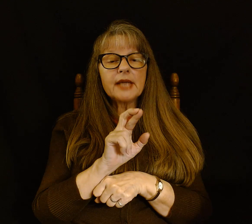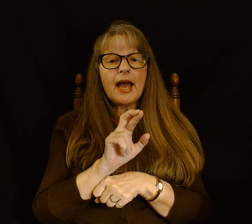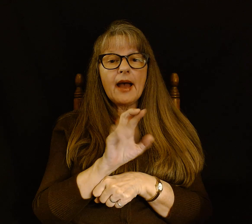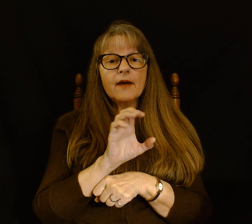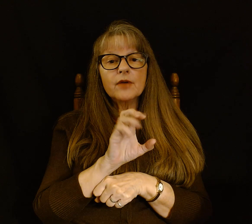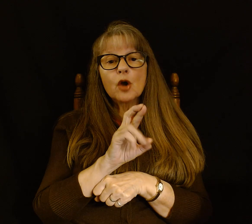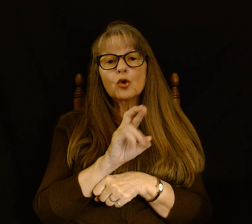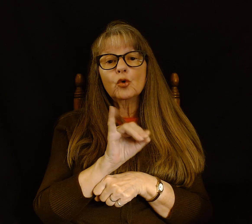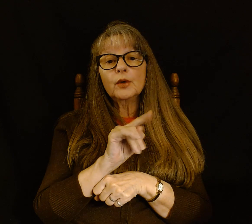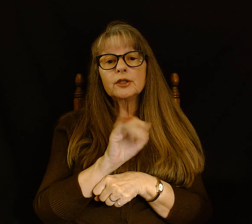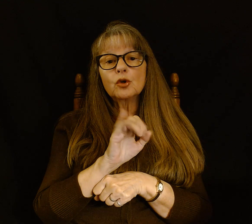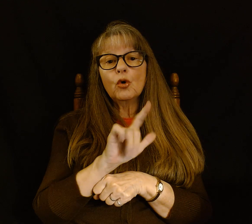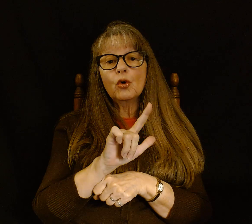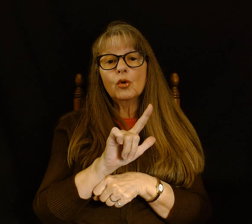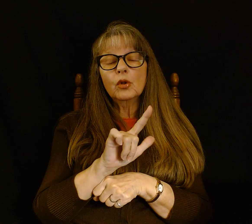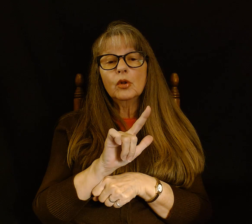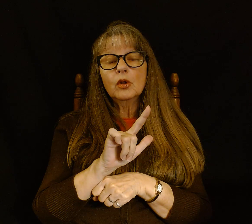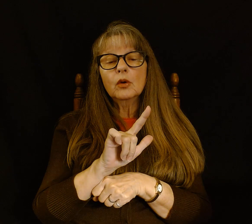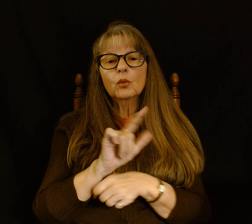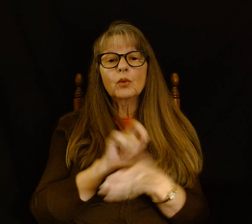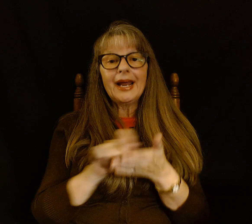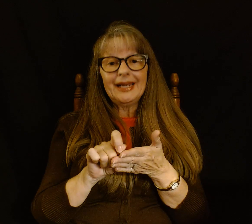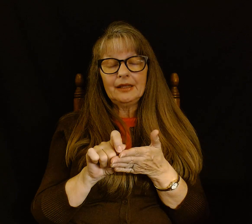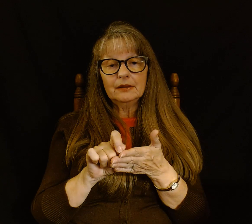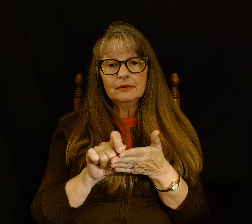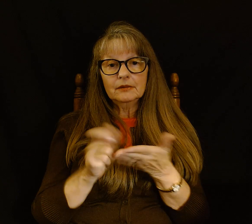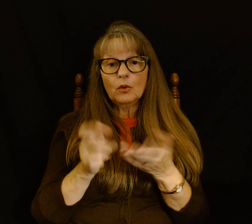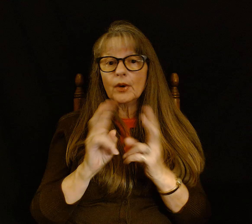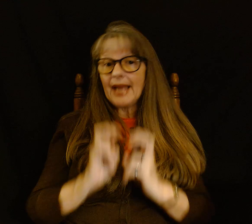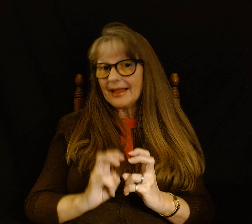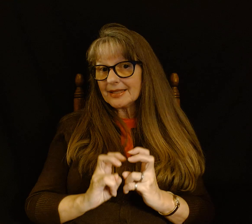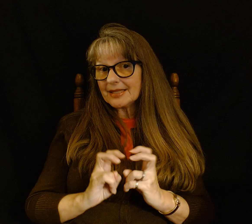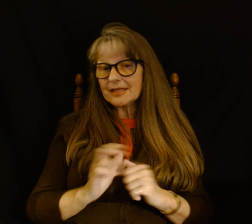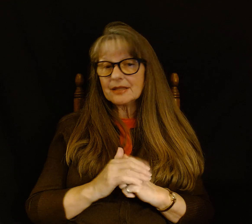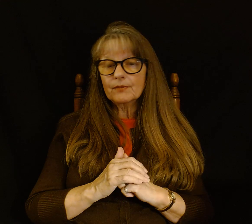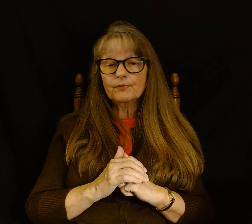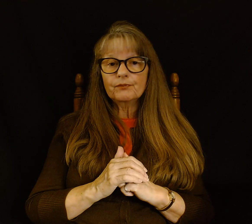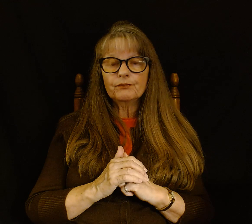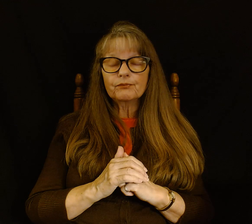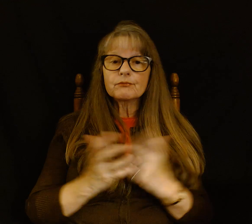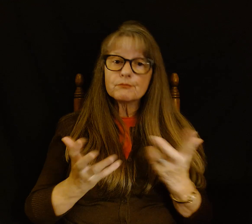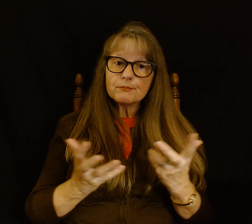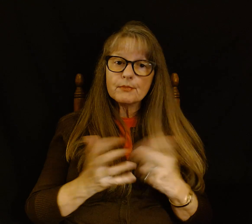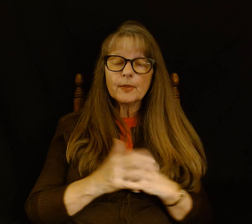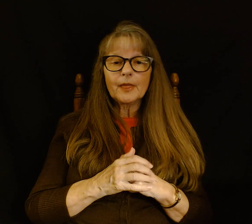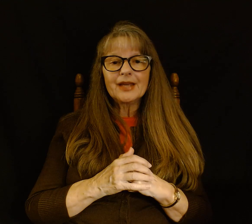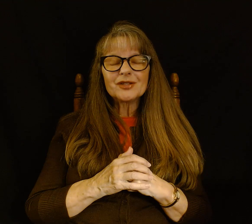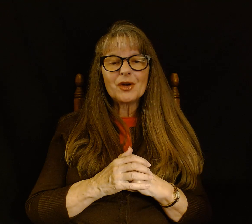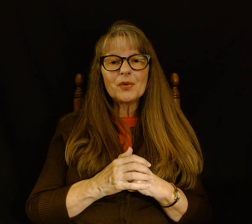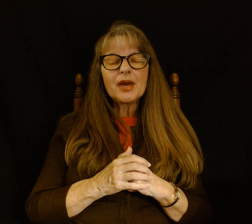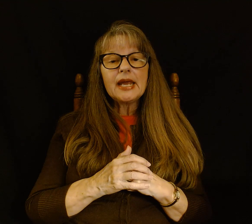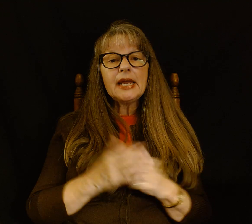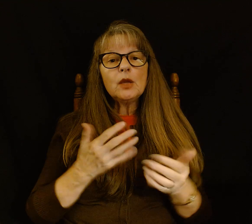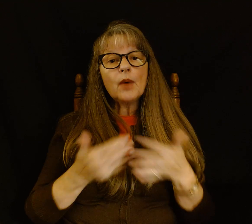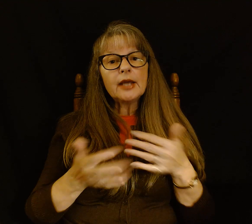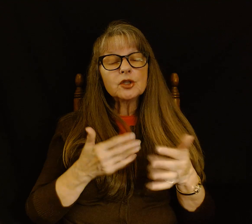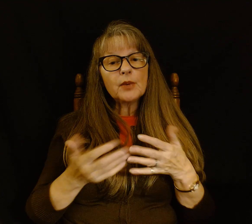have critical writing or analysis? So anyway, so we